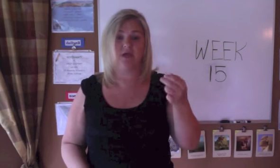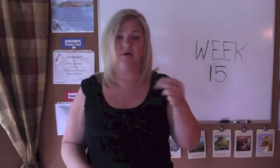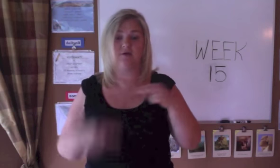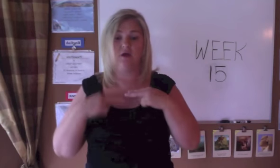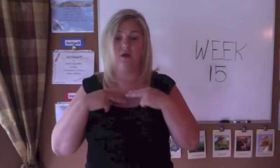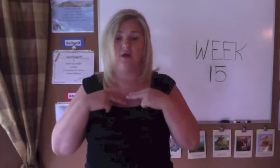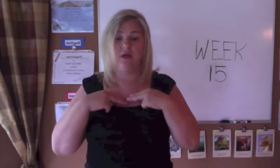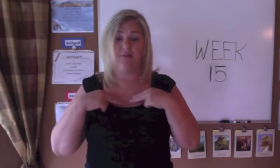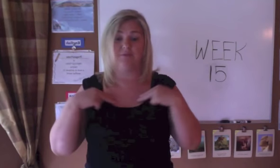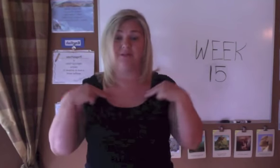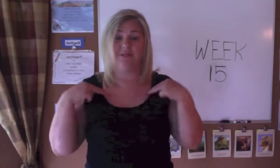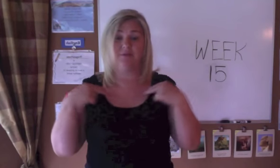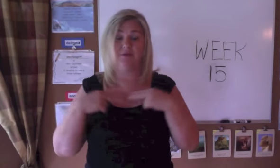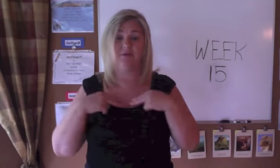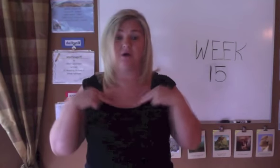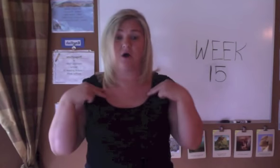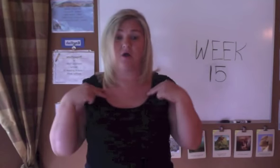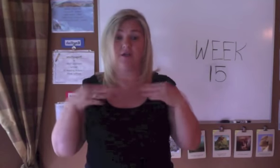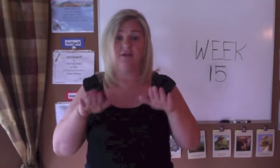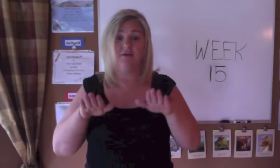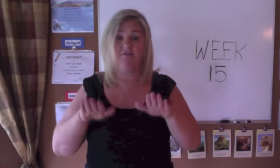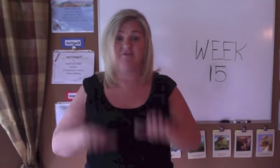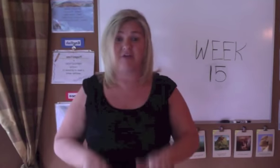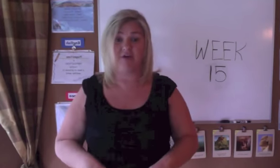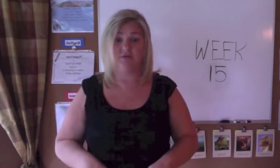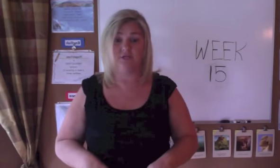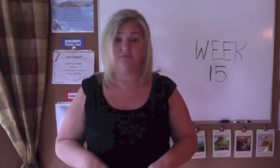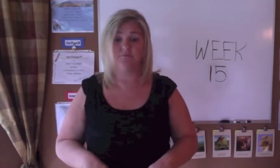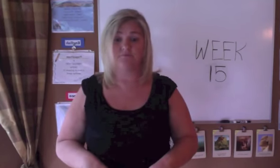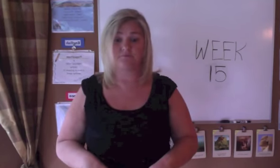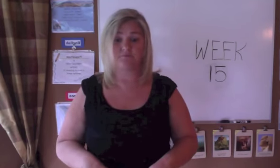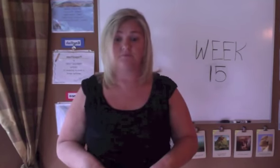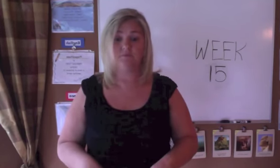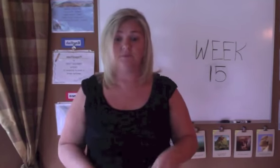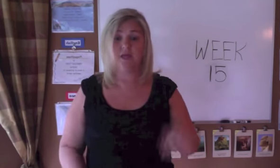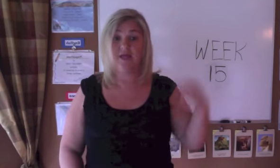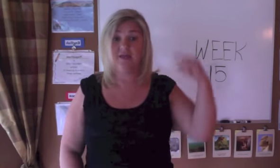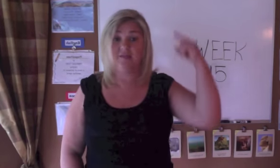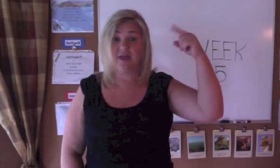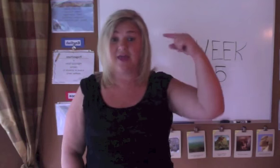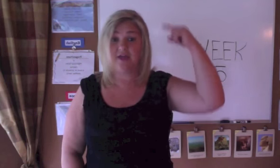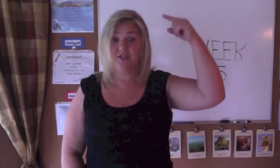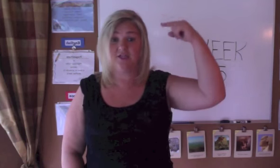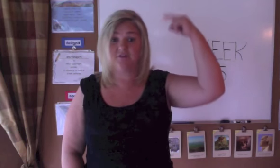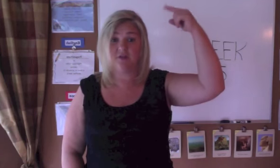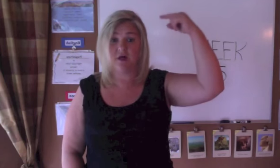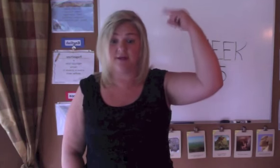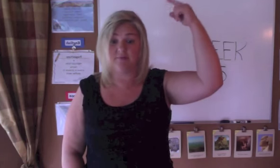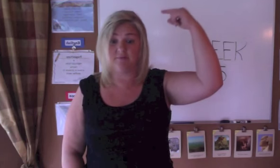Jamestown and Plymouth Colony founded. The Age of Enlightenment.